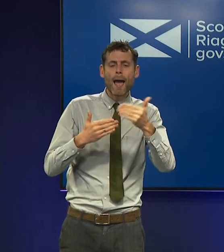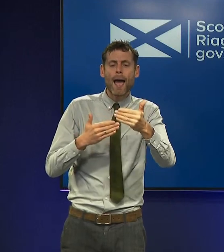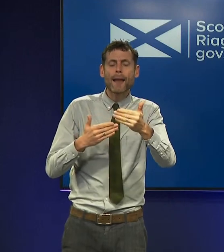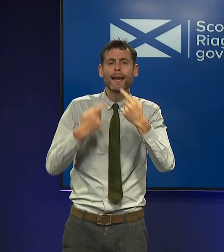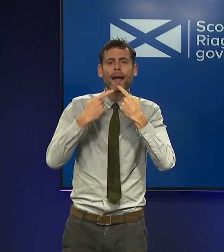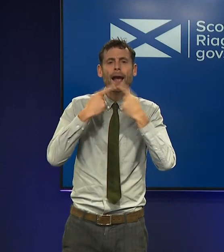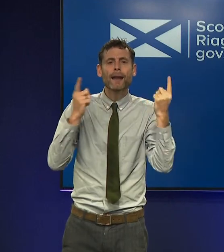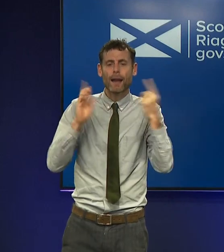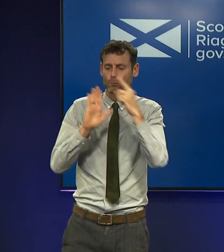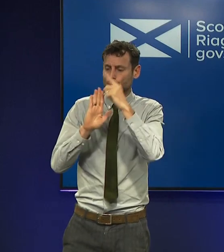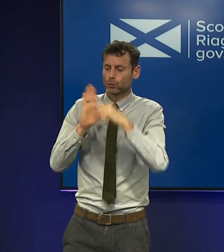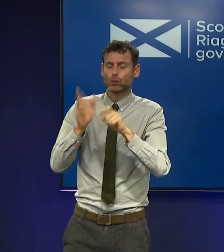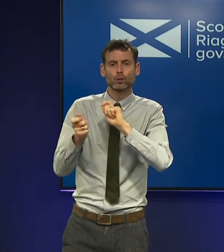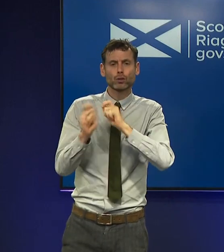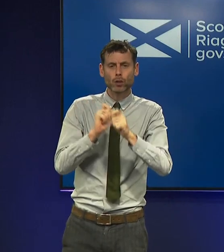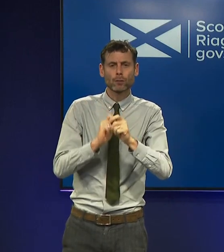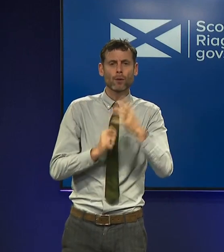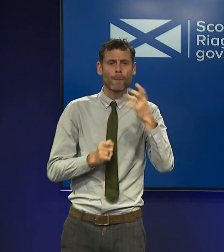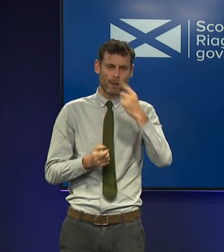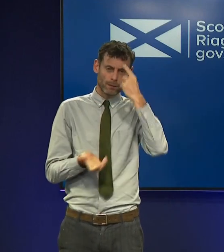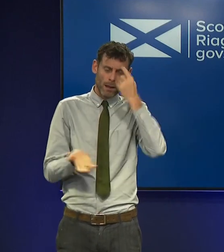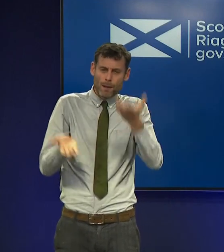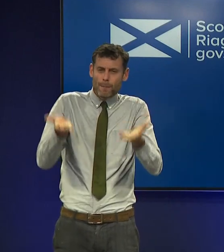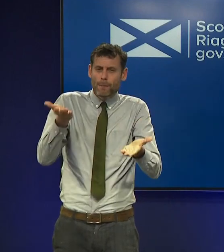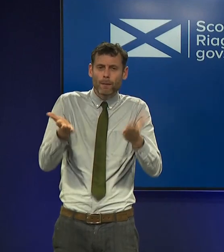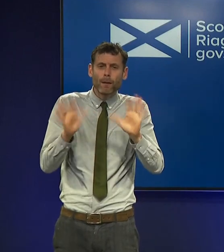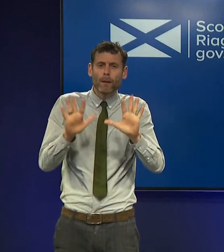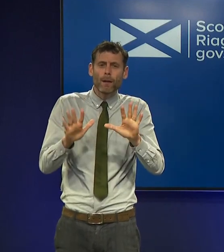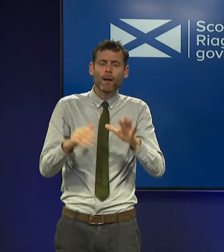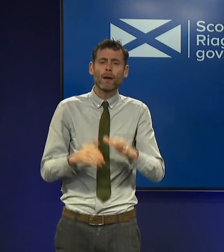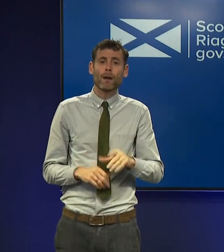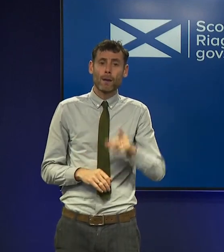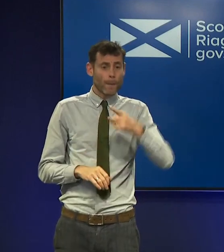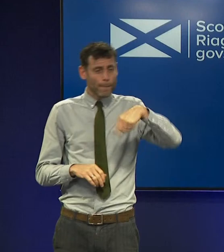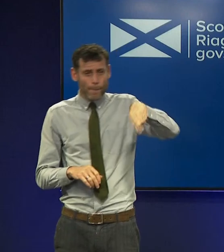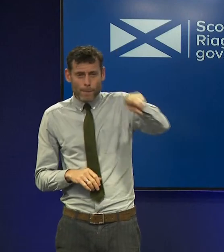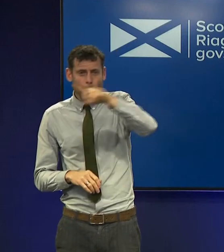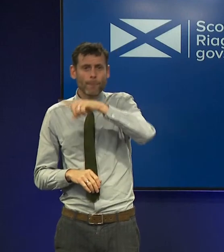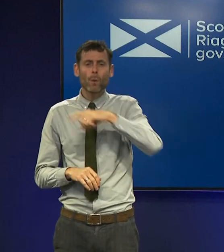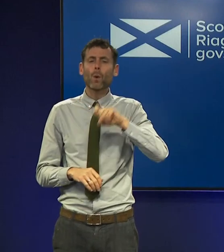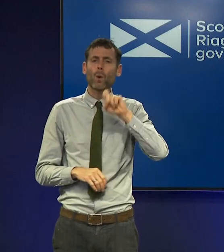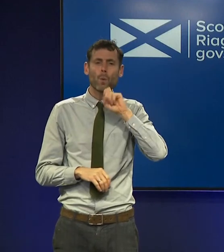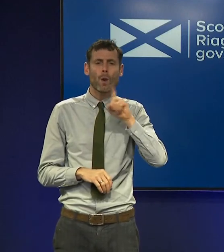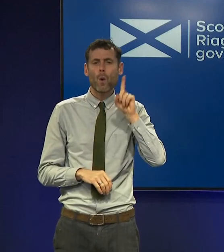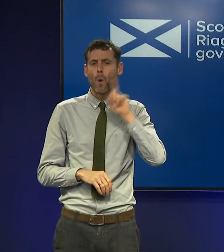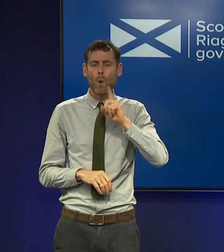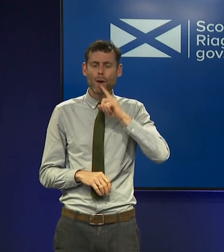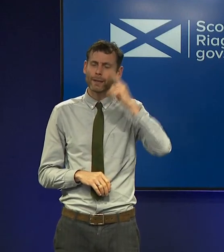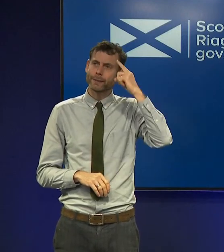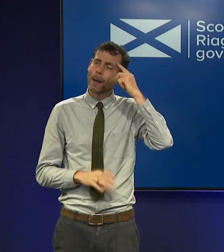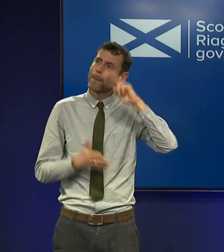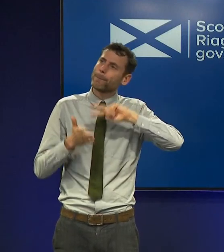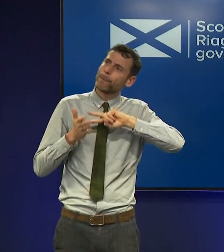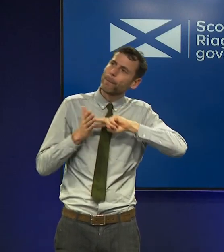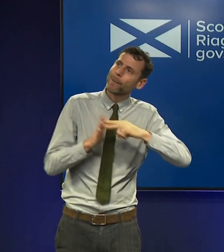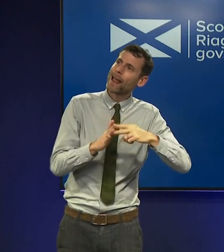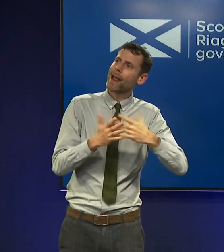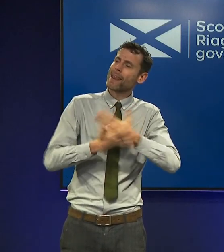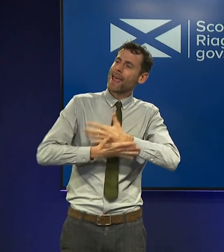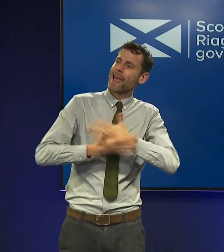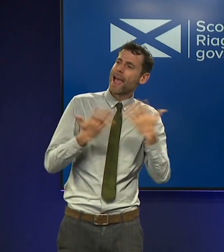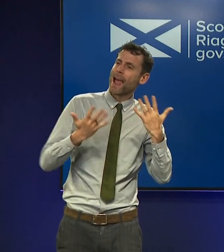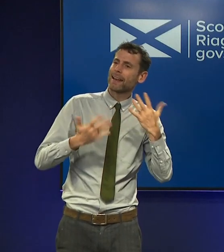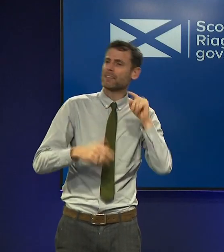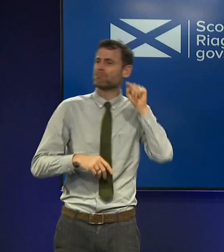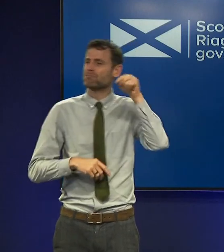a proper way. Individuals, human beings, will factor in contingencies to all sorts of plans they make, and I'm sure there will be